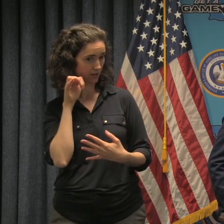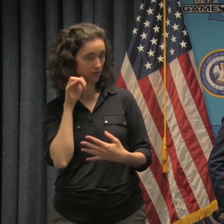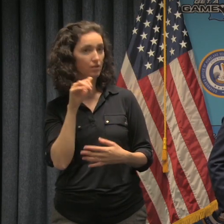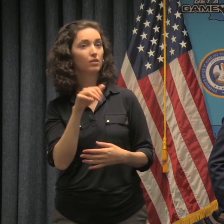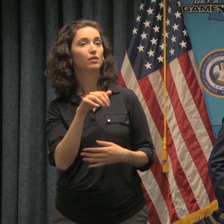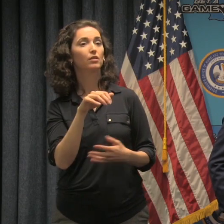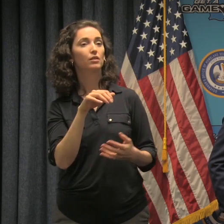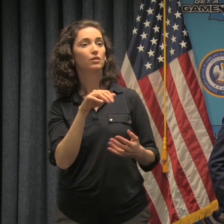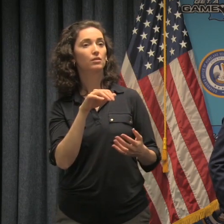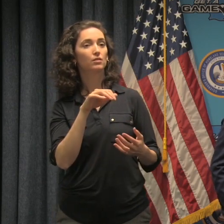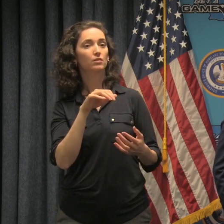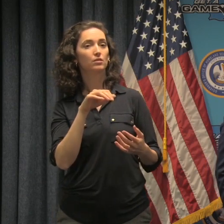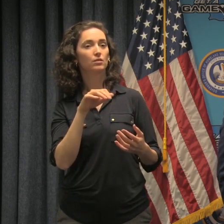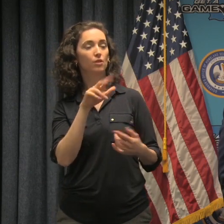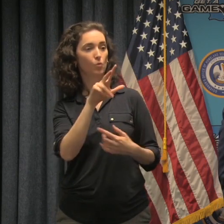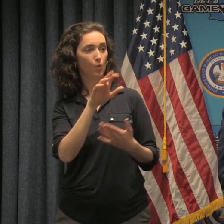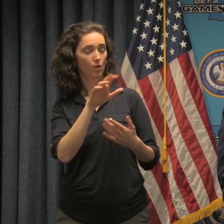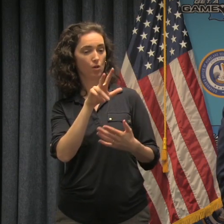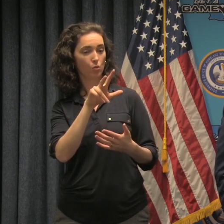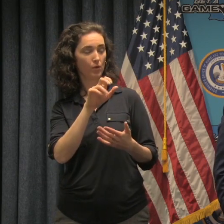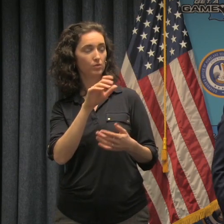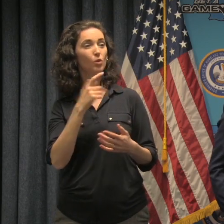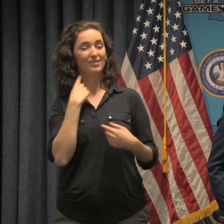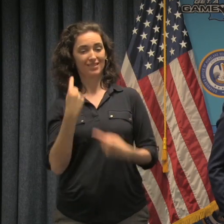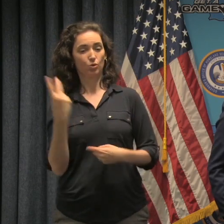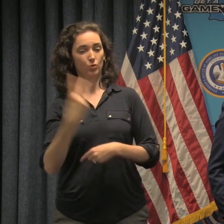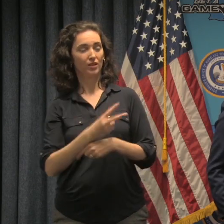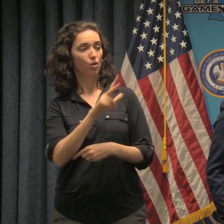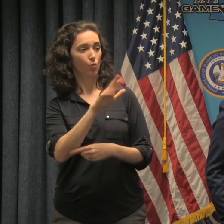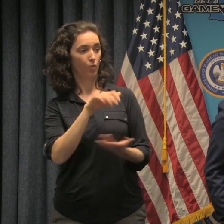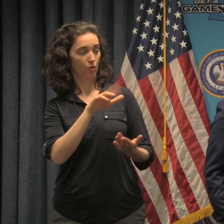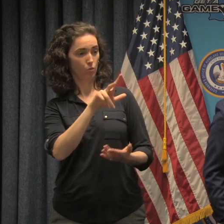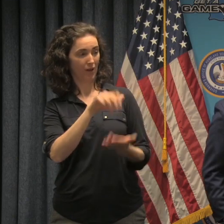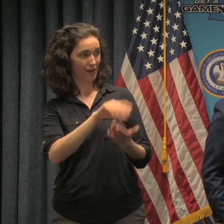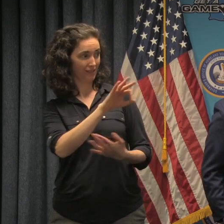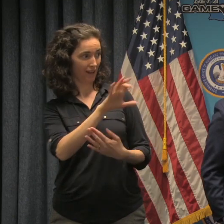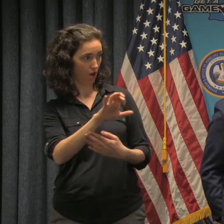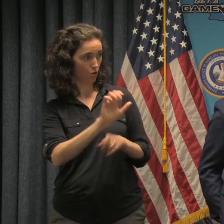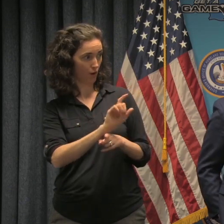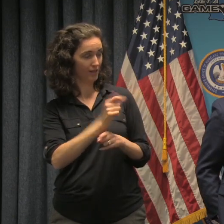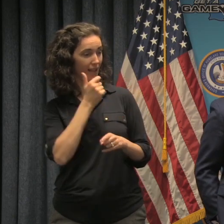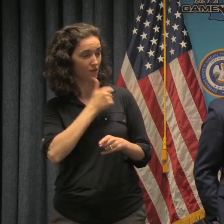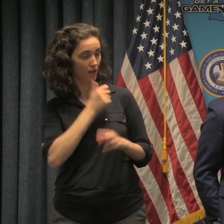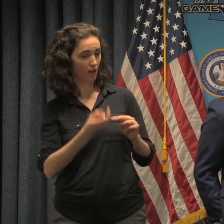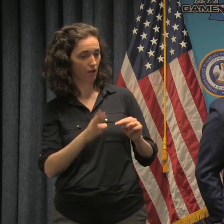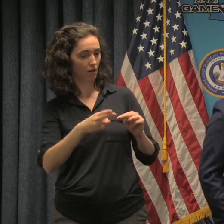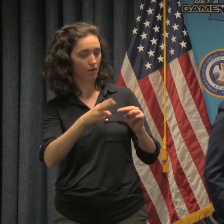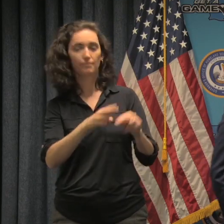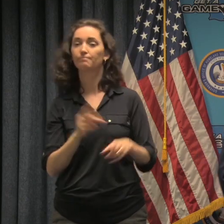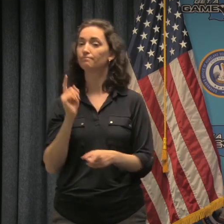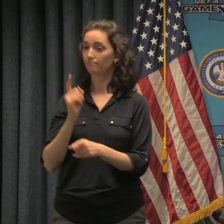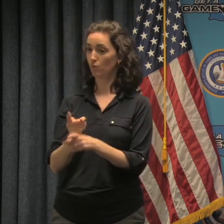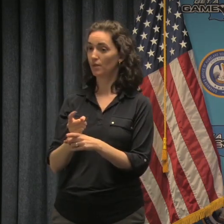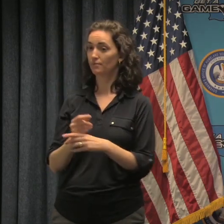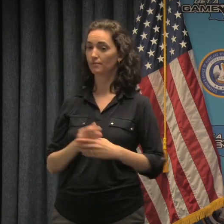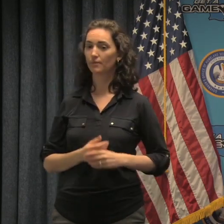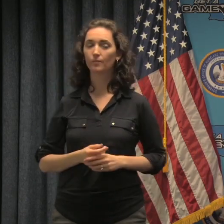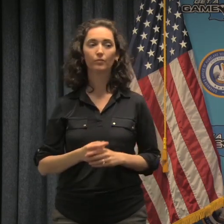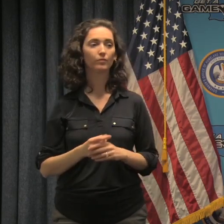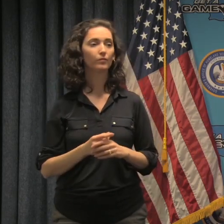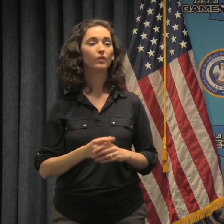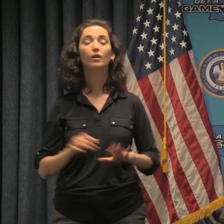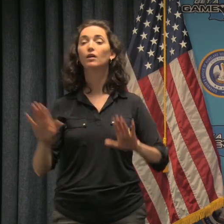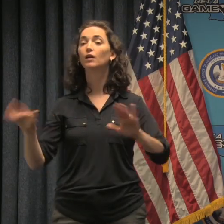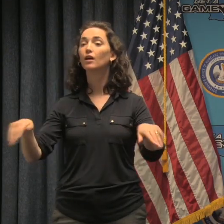3,900 that we're talking In a 2-day period. in a 2-day period. So it accumulates. Yes. yeah, and you have to be